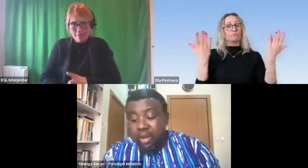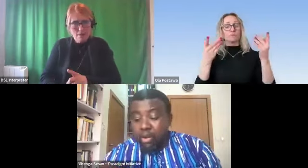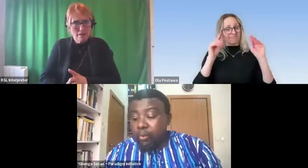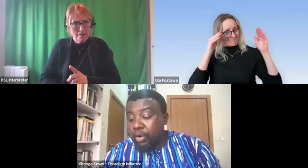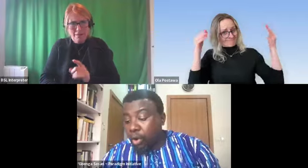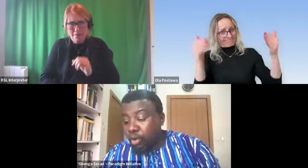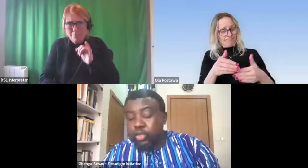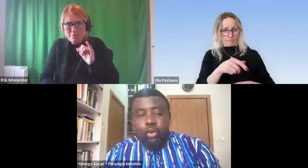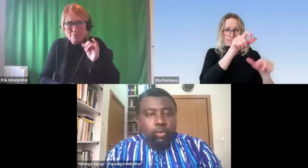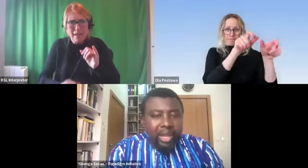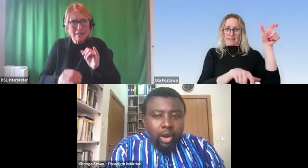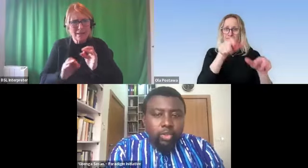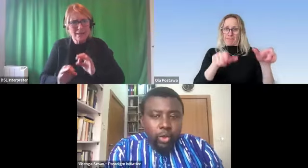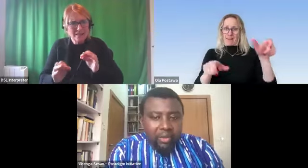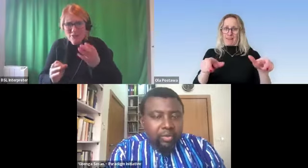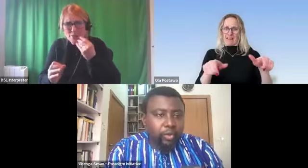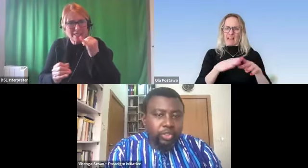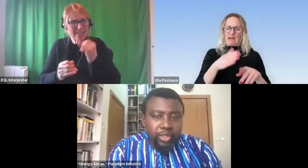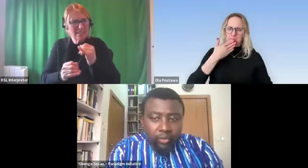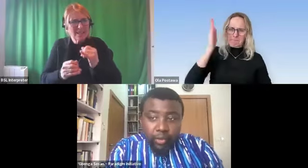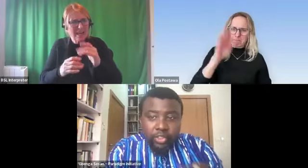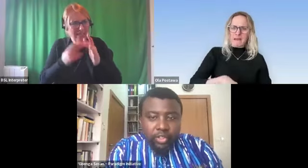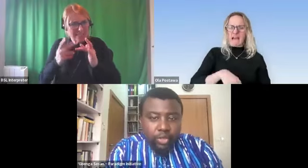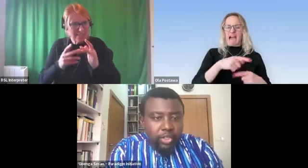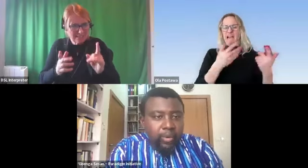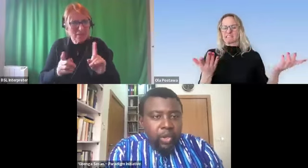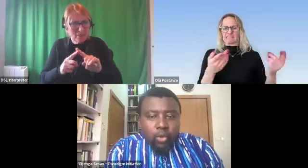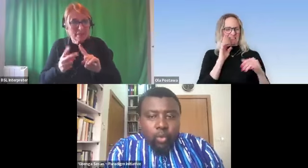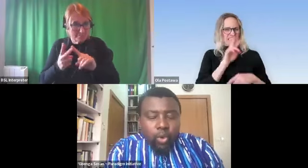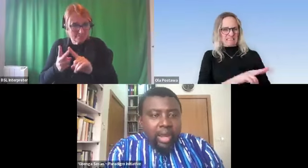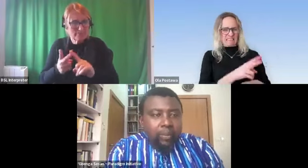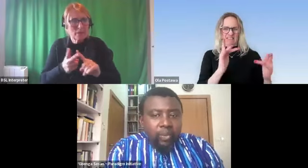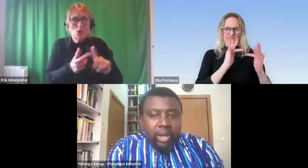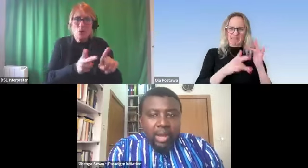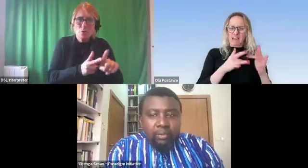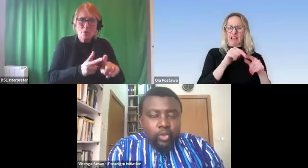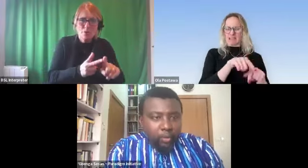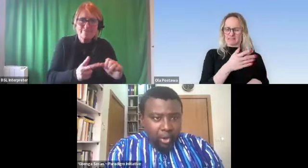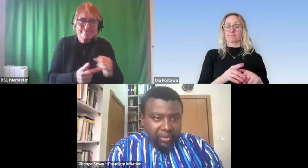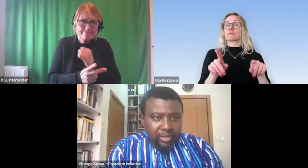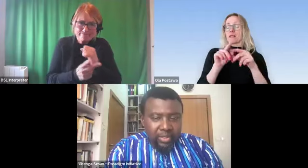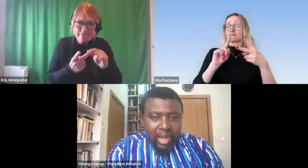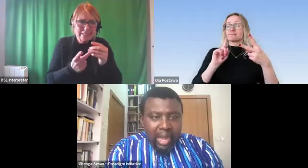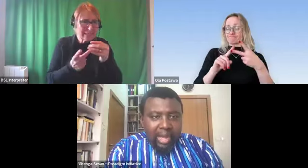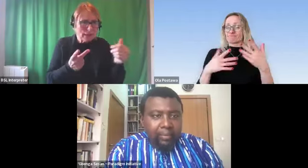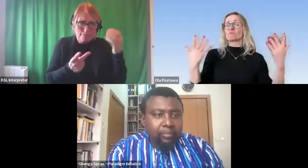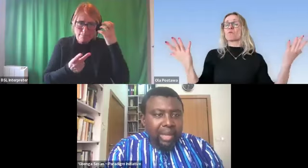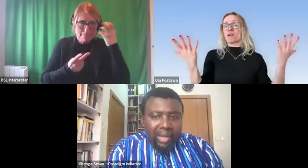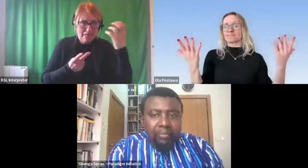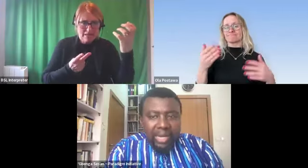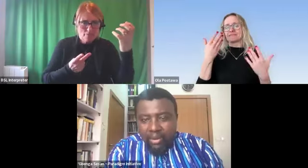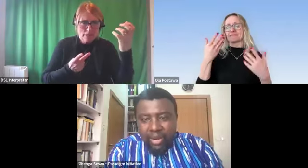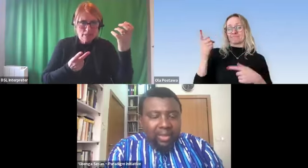the internet, but also because you have an unfortunate situation where some governments